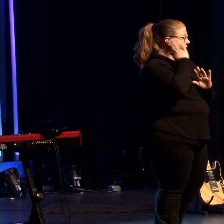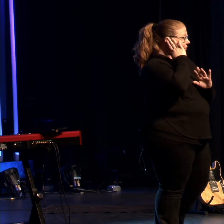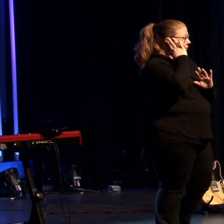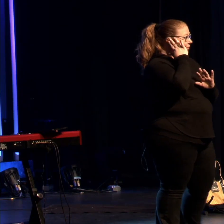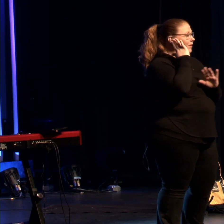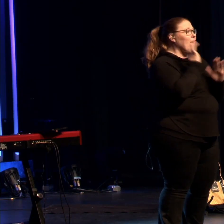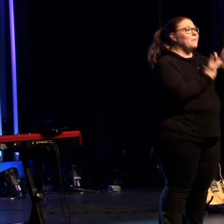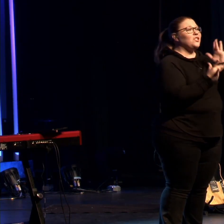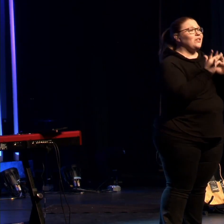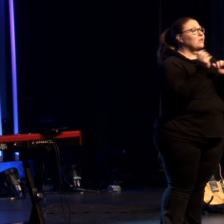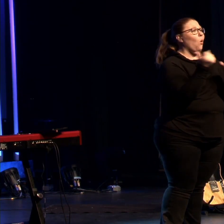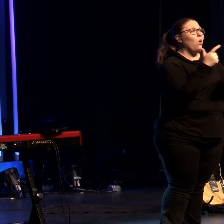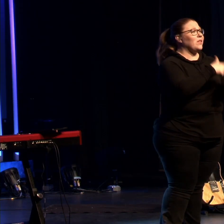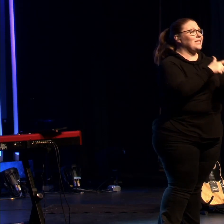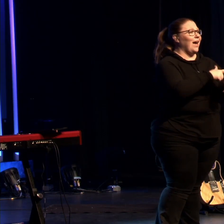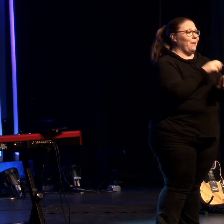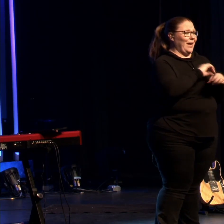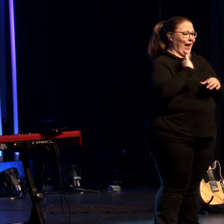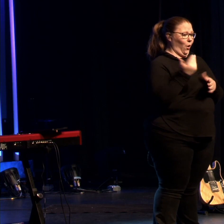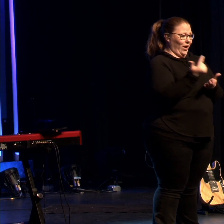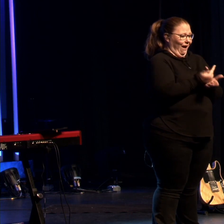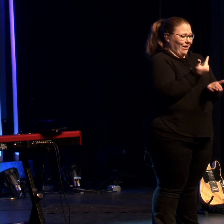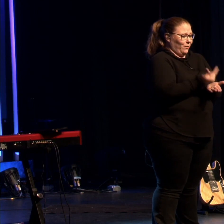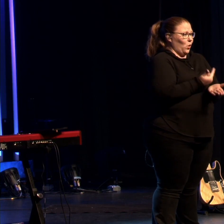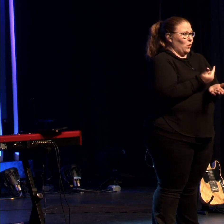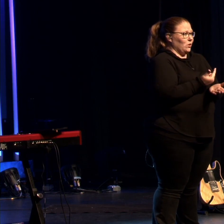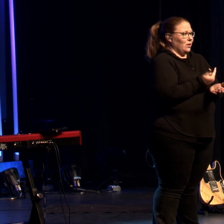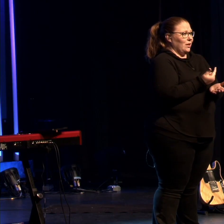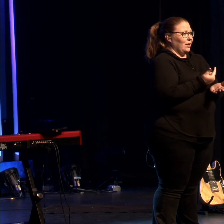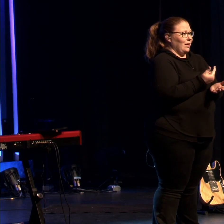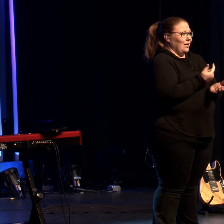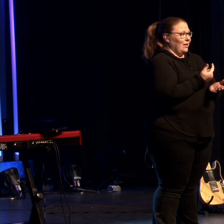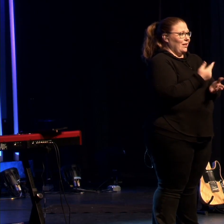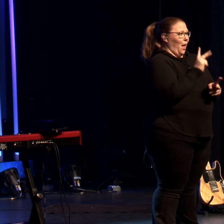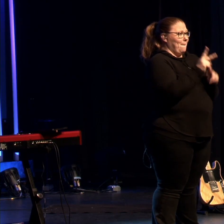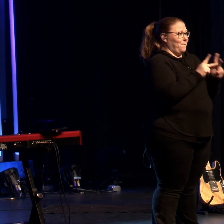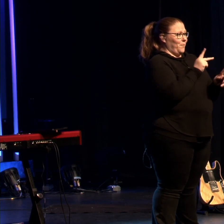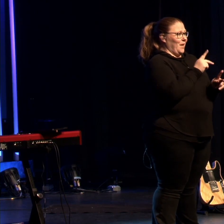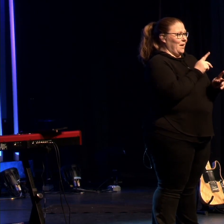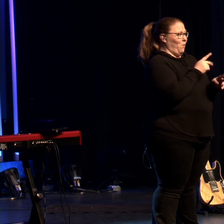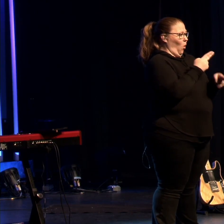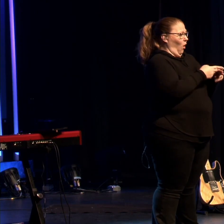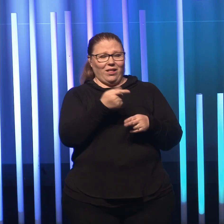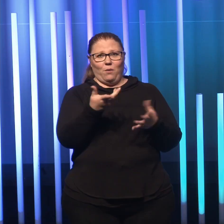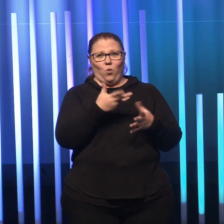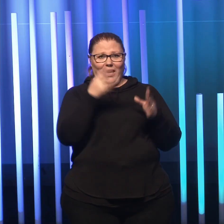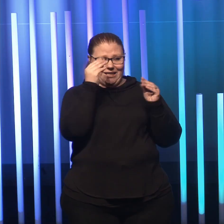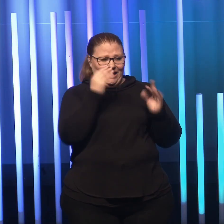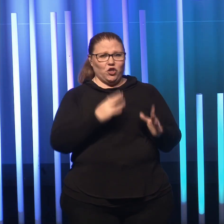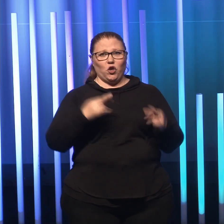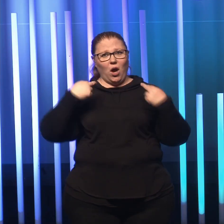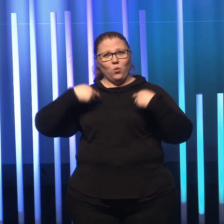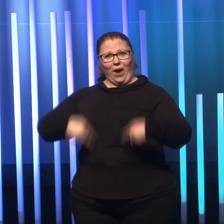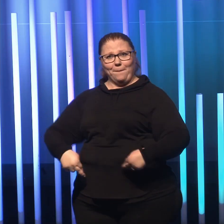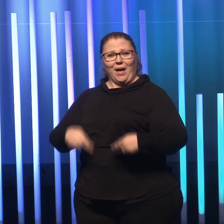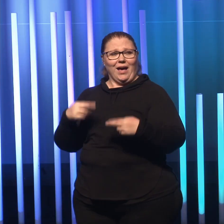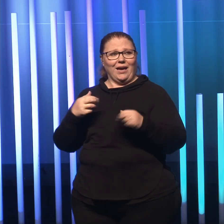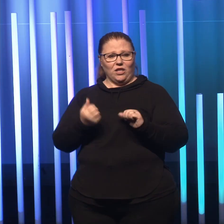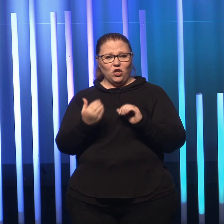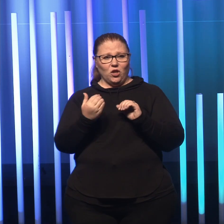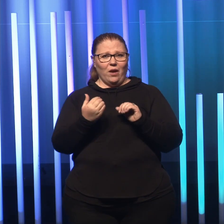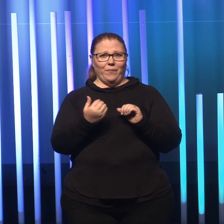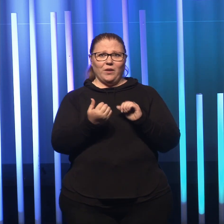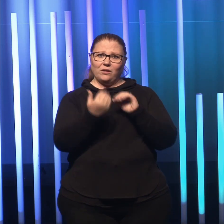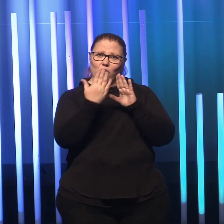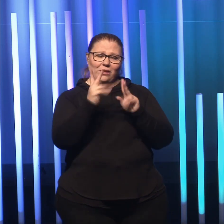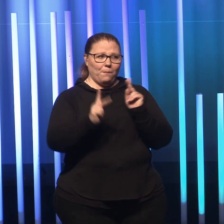Jesus is all the time in our Gospels, he's addressed as what? Teacher, rabbi. And he's addressed by the people who love him